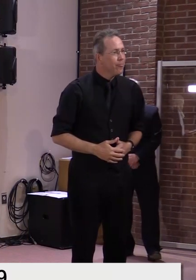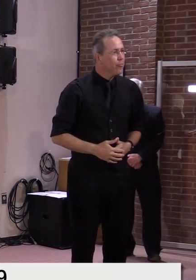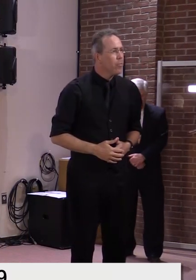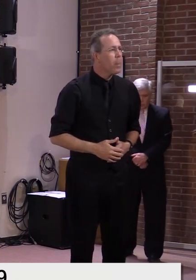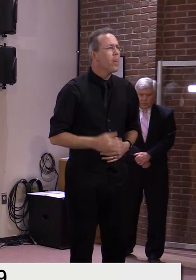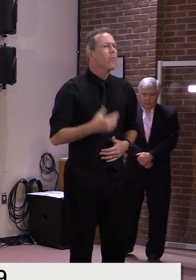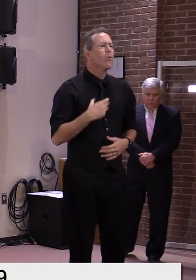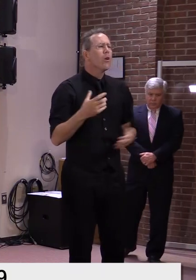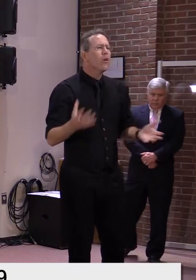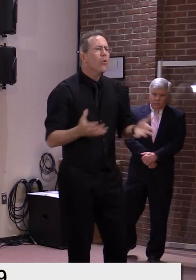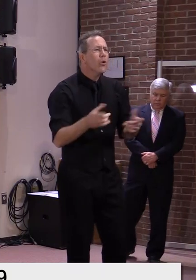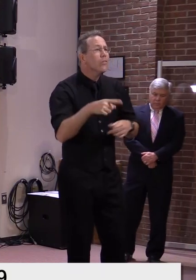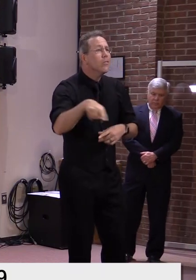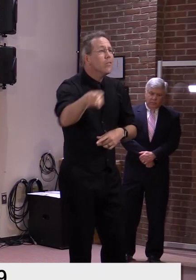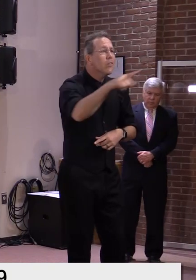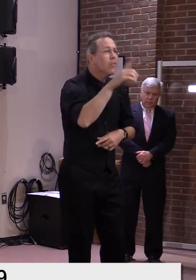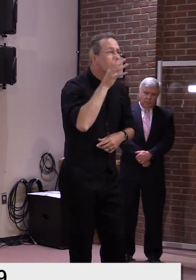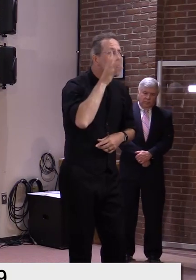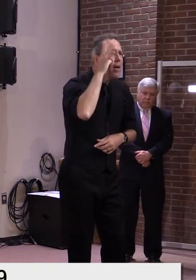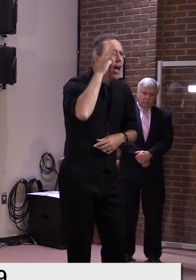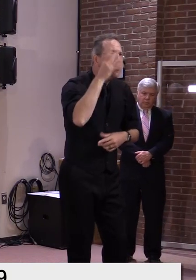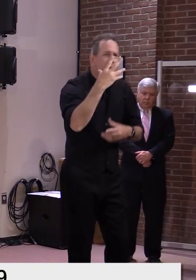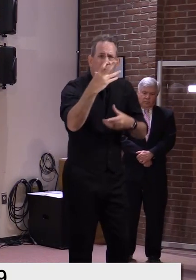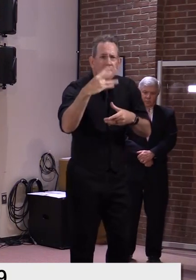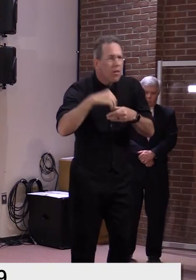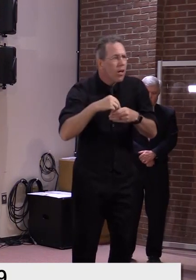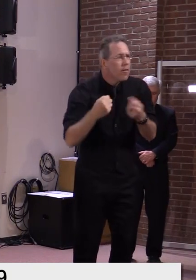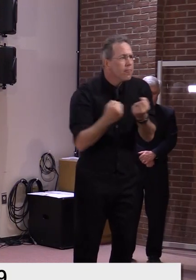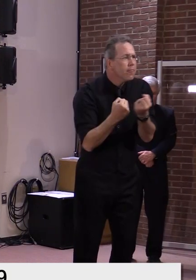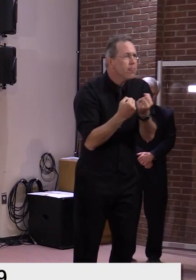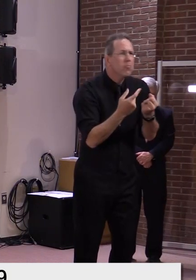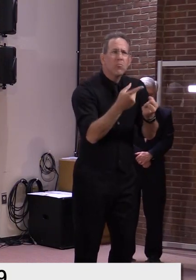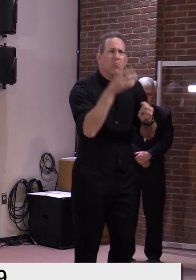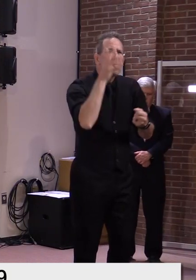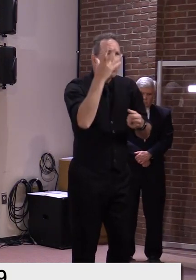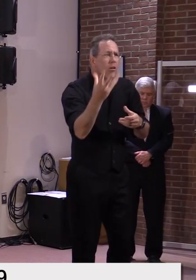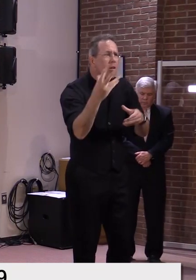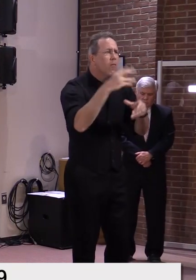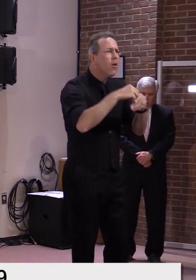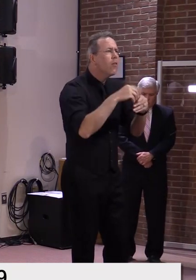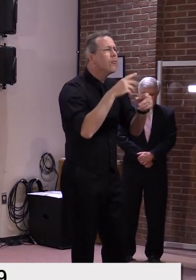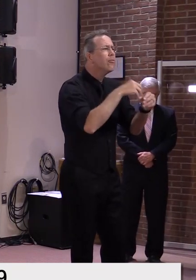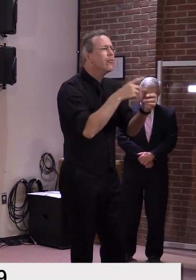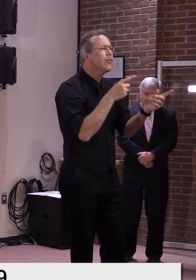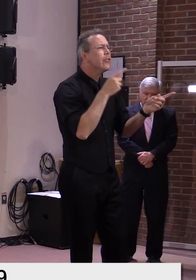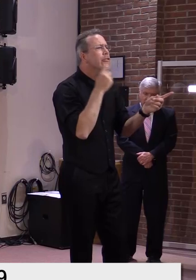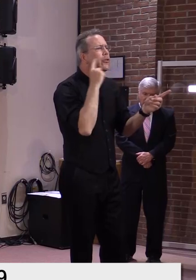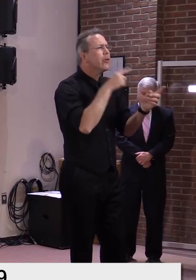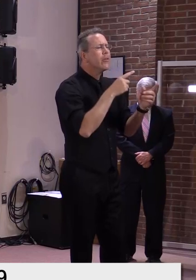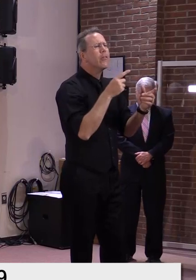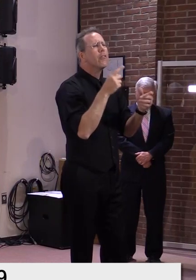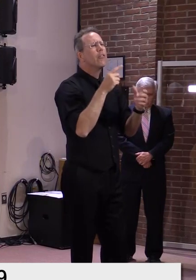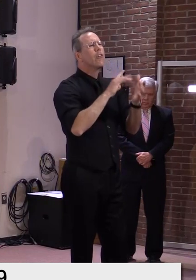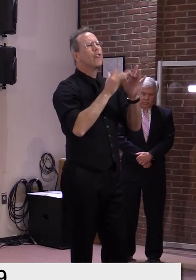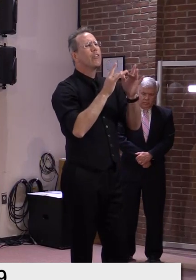and caregivers to go to the Summer Matters page on the Vermont After School website,